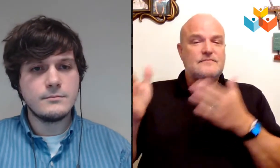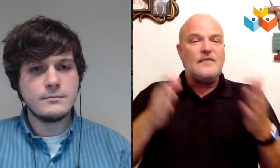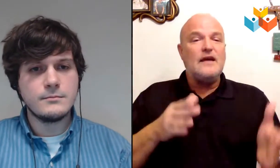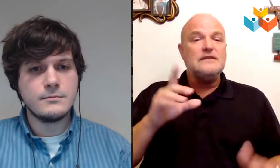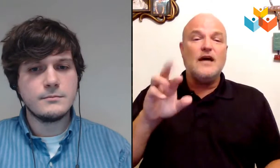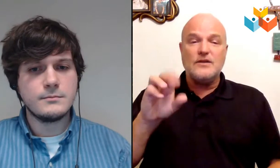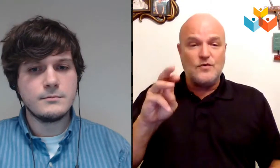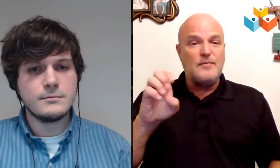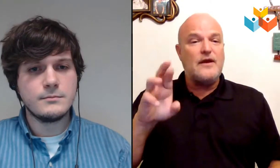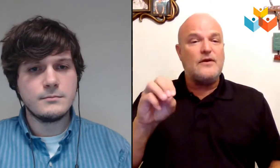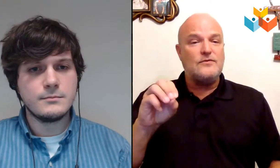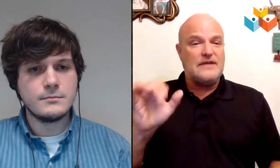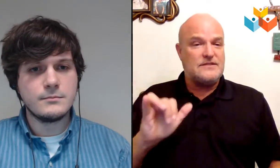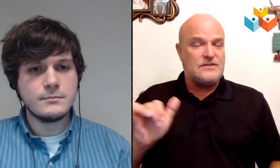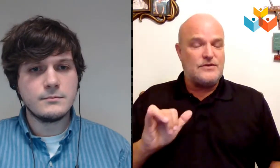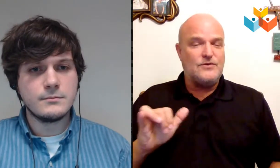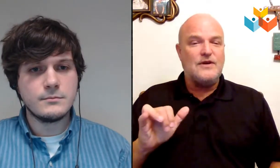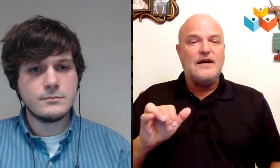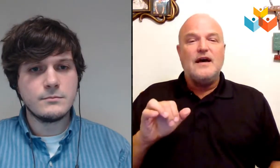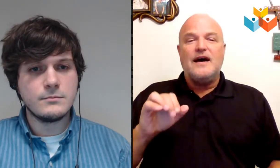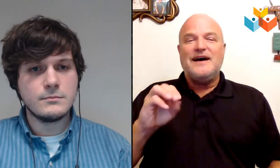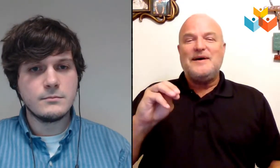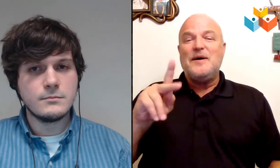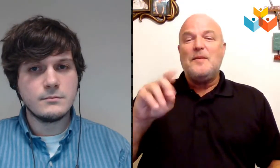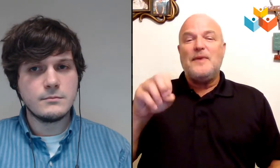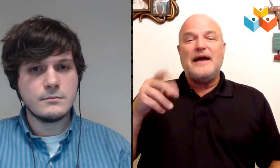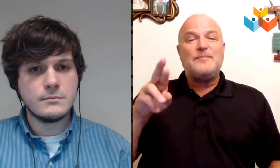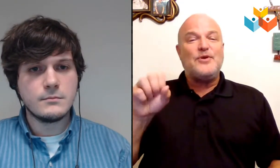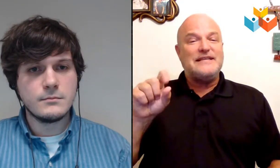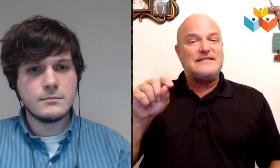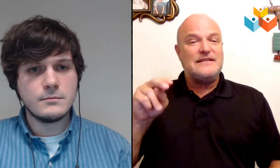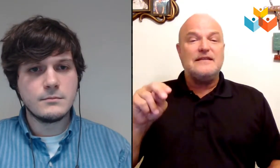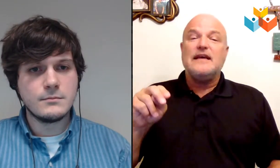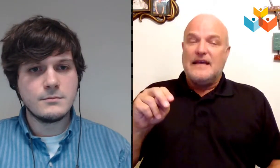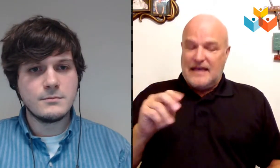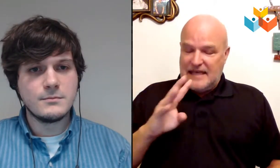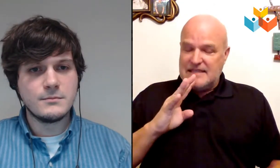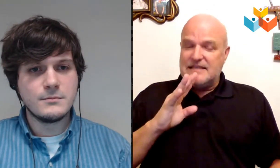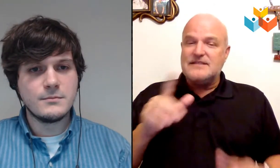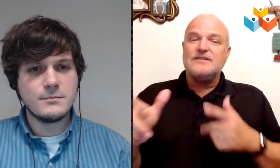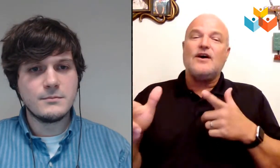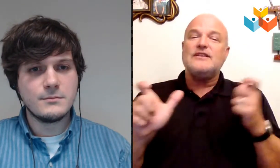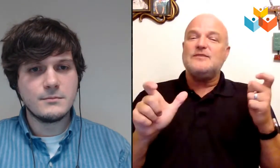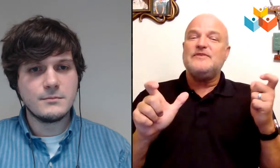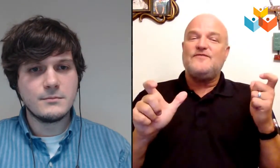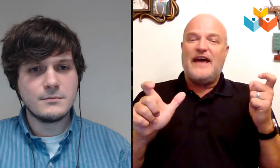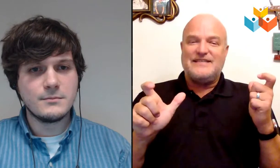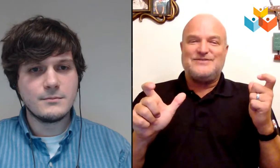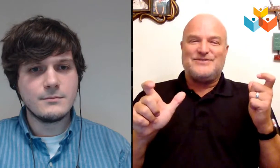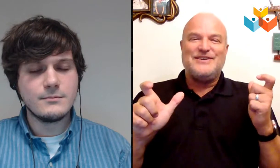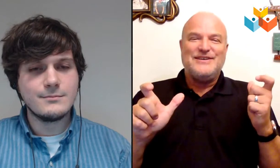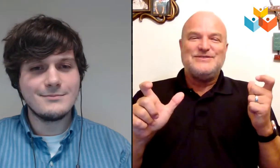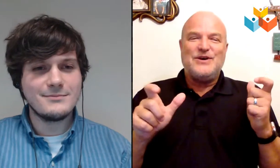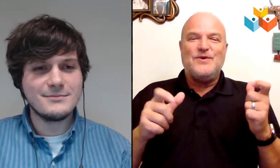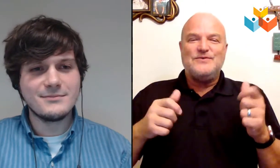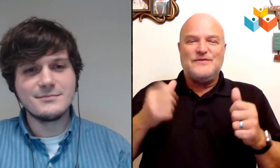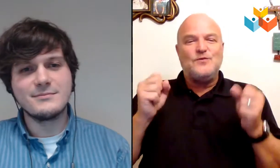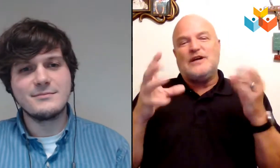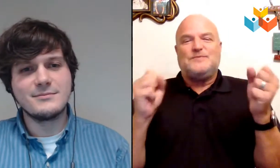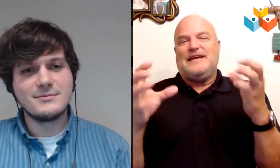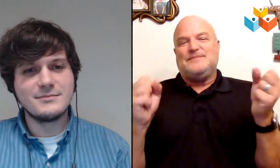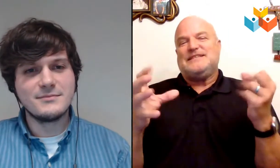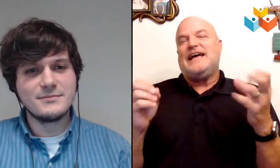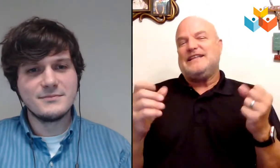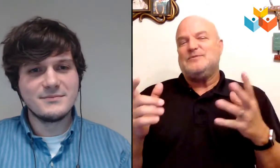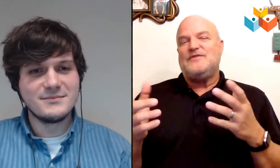him. Dr. Romero does too. Mike Preston, he tends to talk a little bit faster. So if